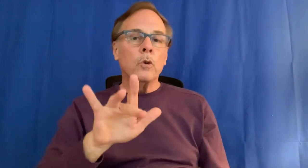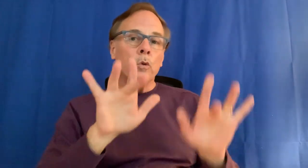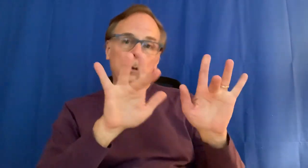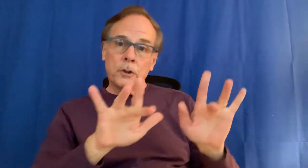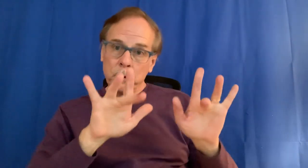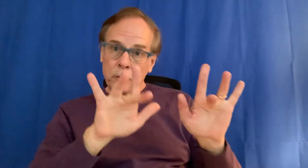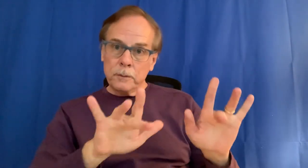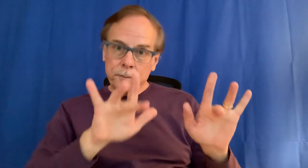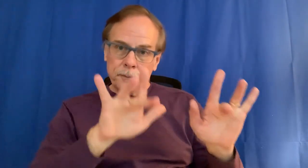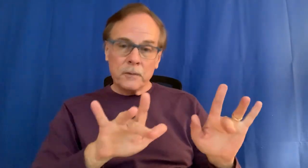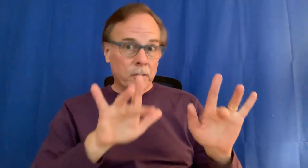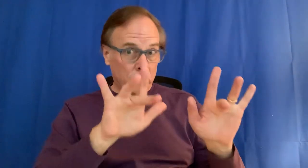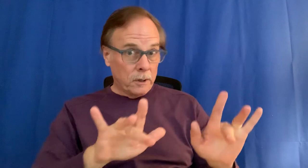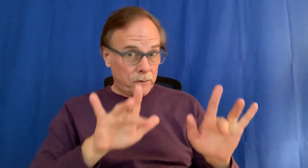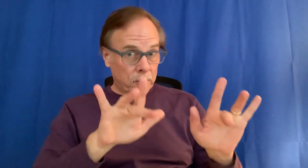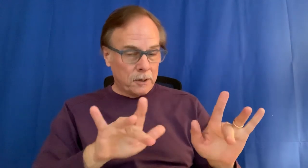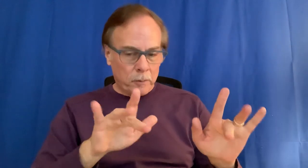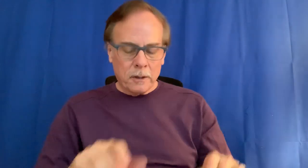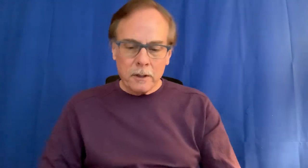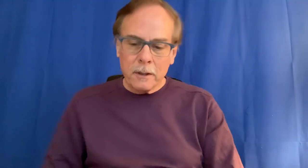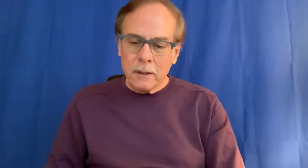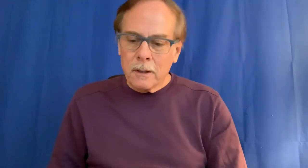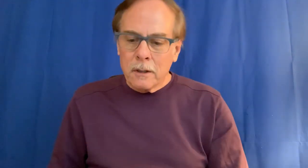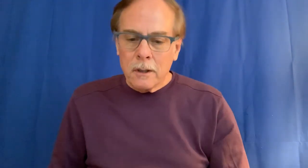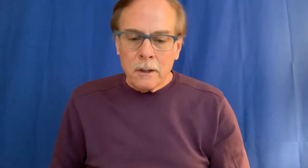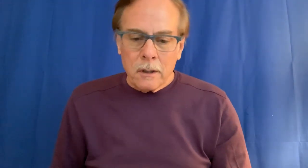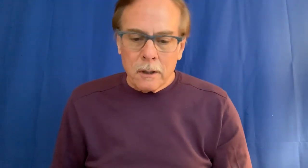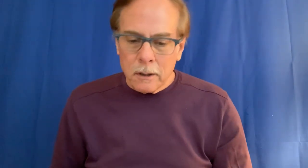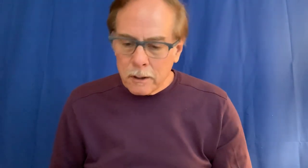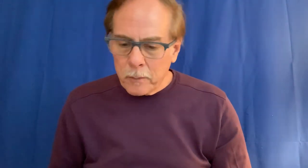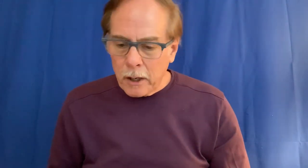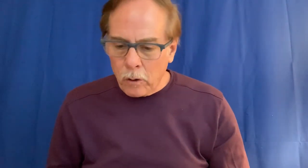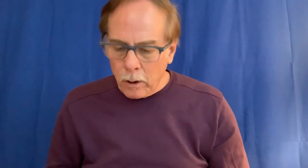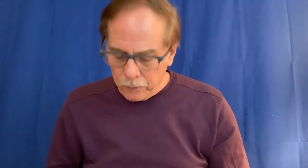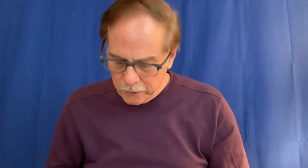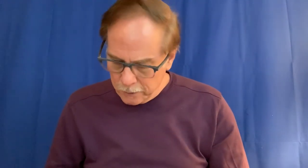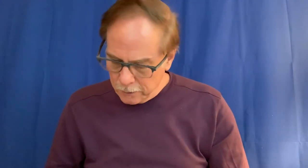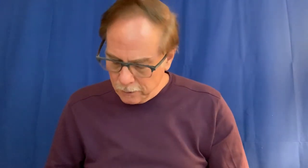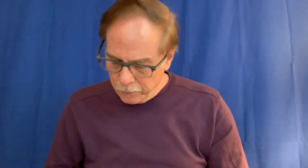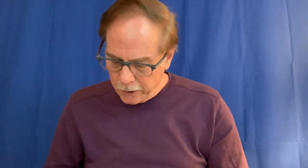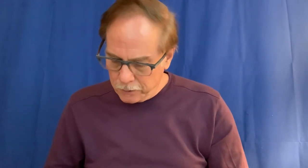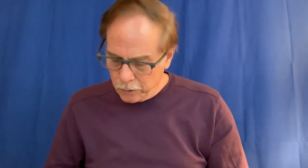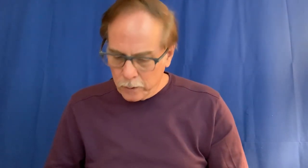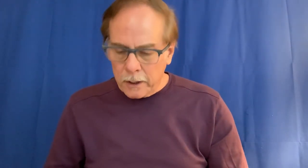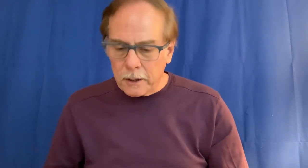Or two, if you really feel sympathy. How often? Page